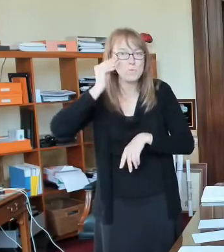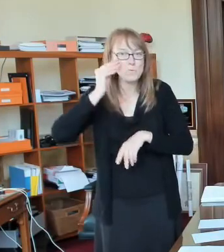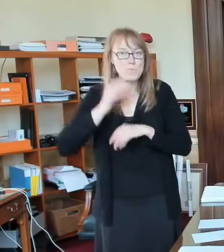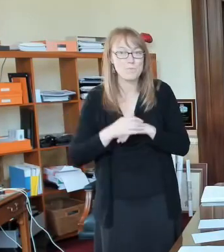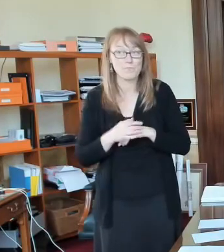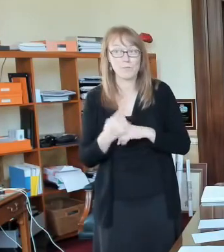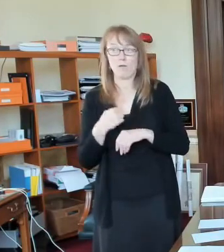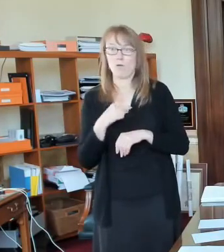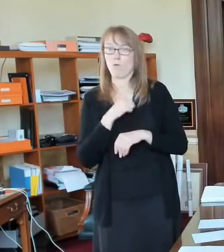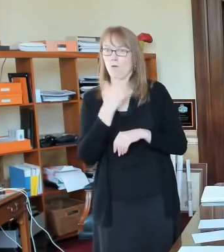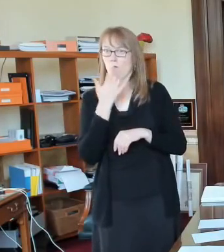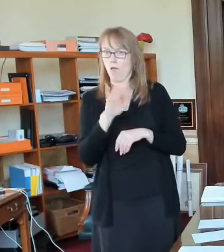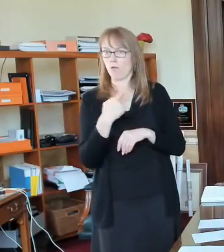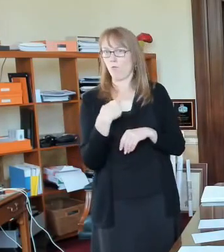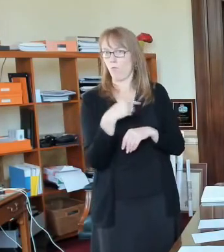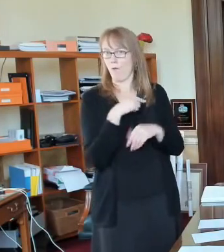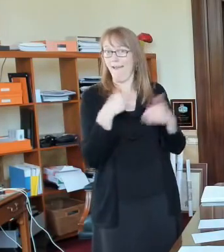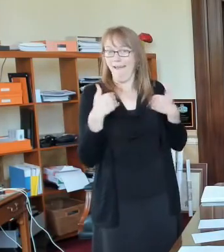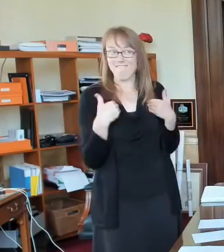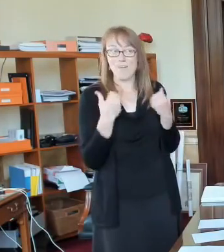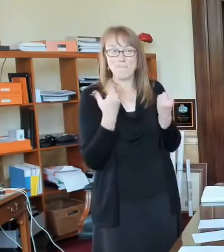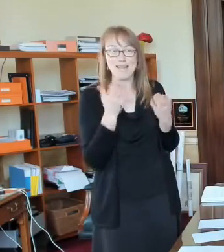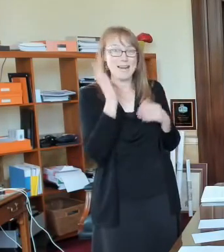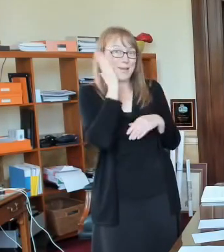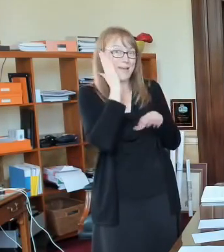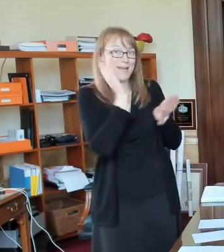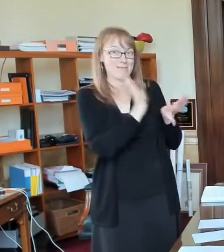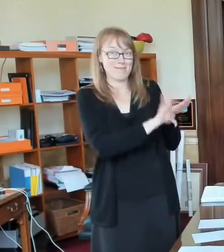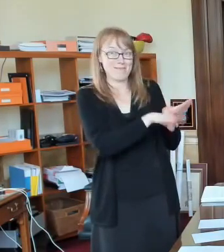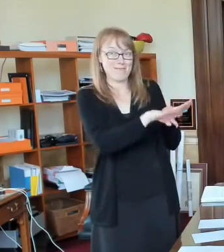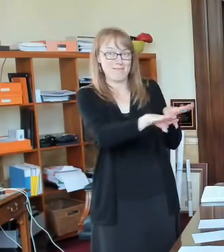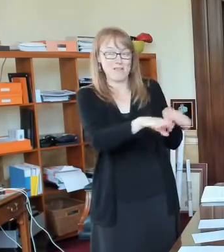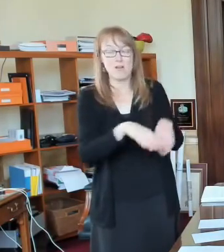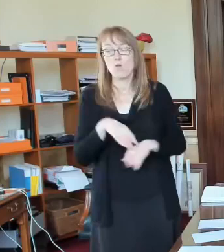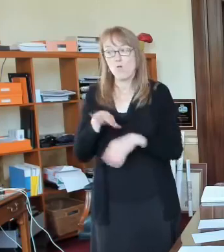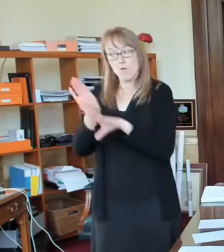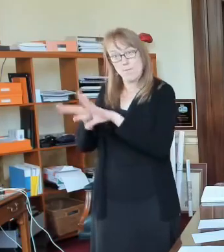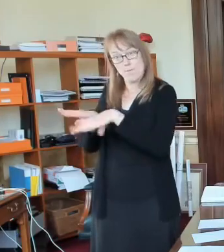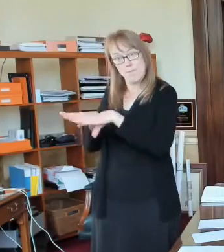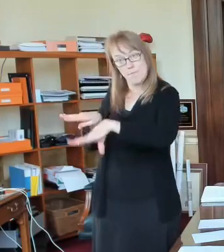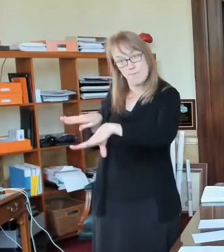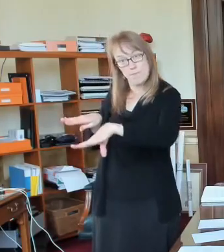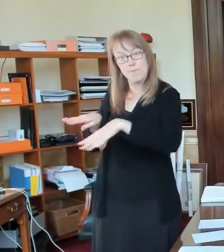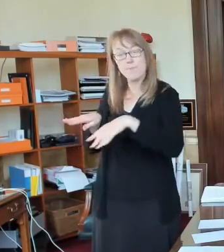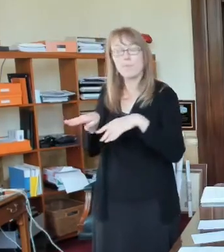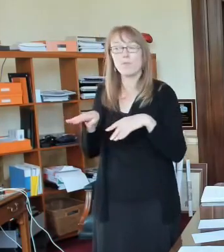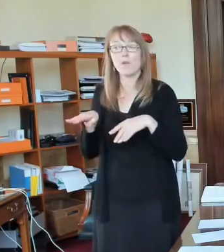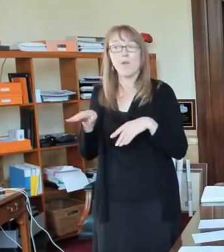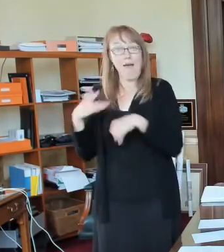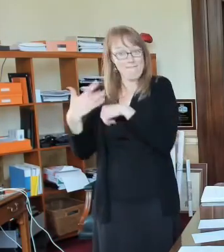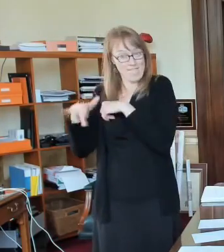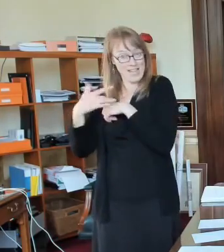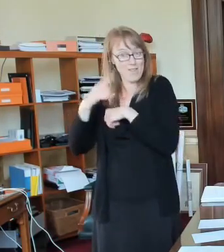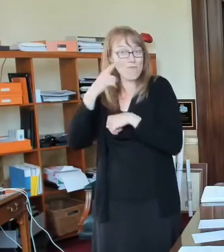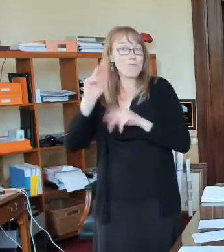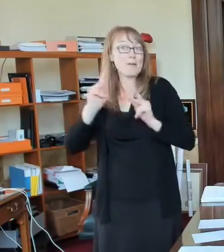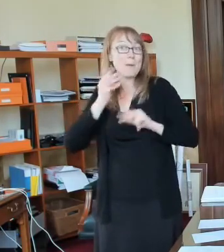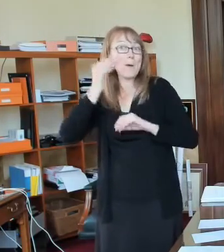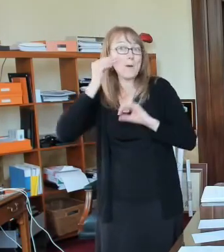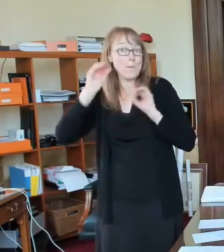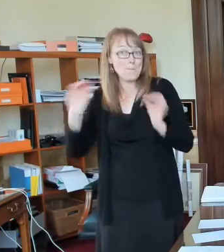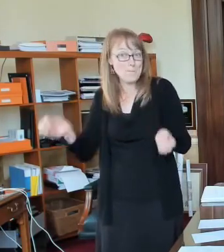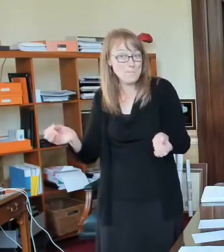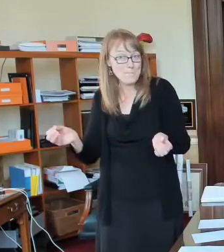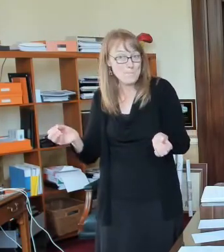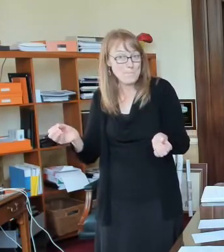our homeless shelters that are operated by other not-for-profits had to reduce their population